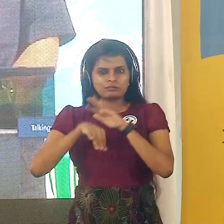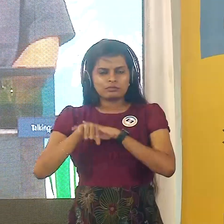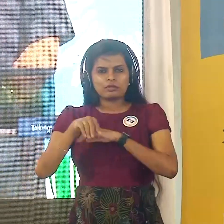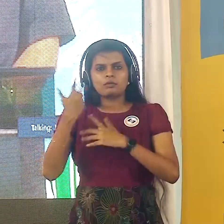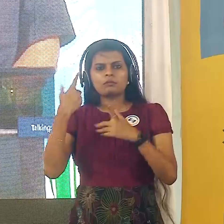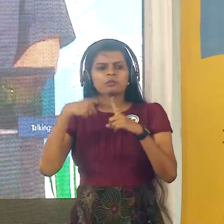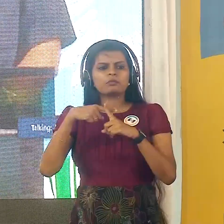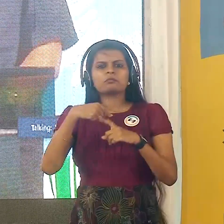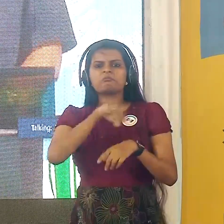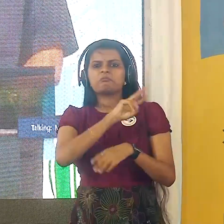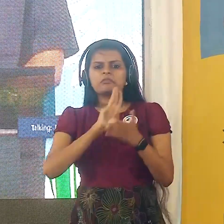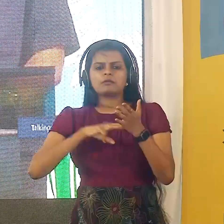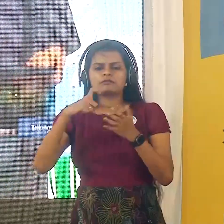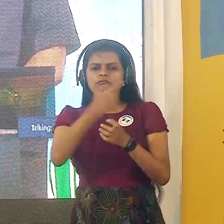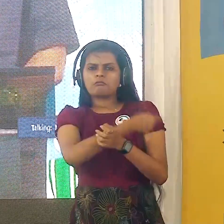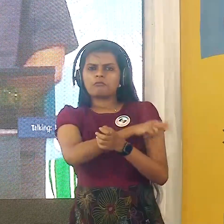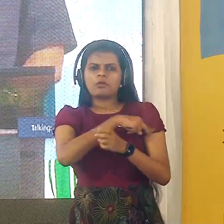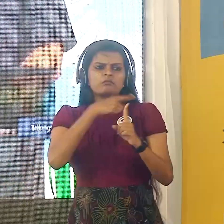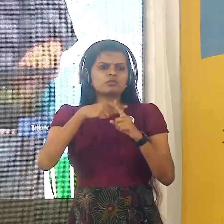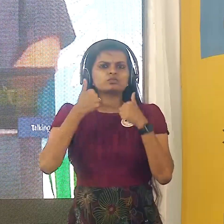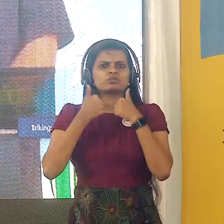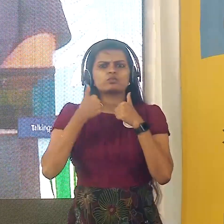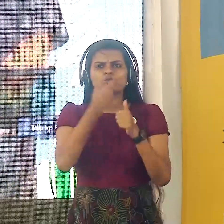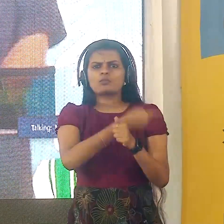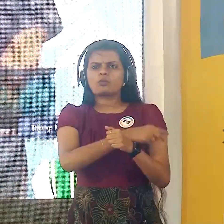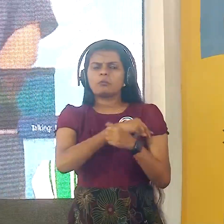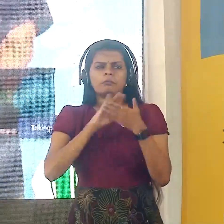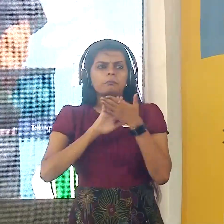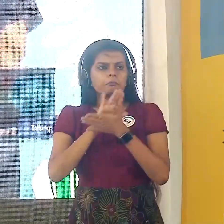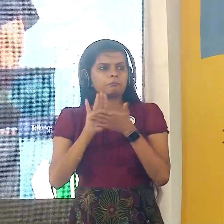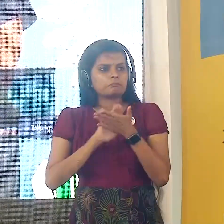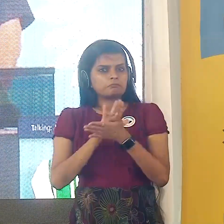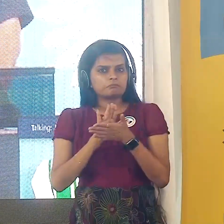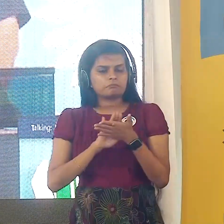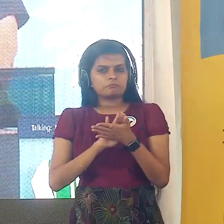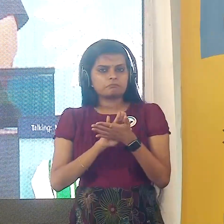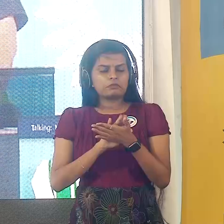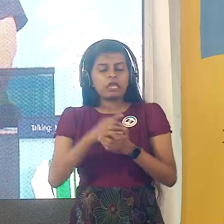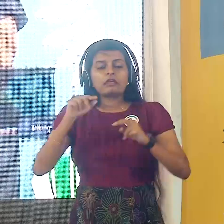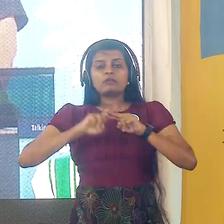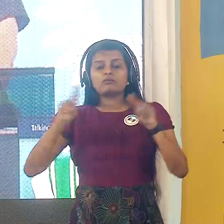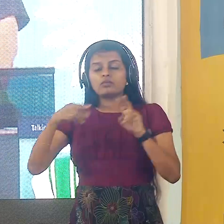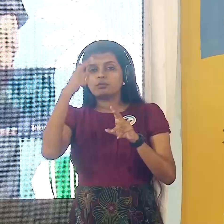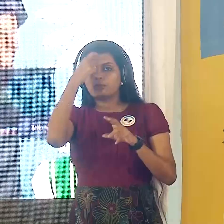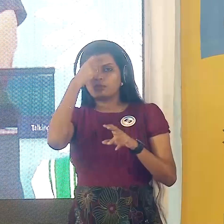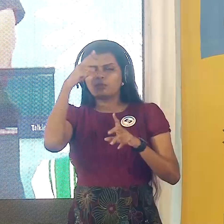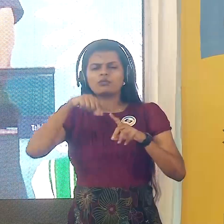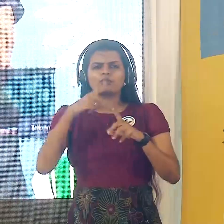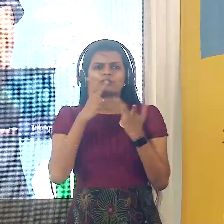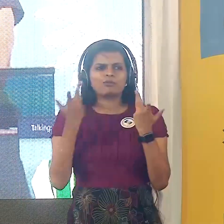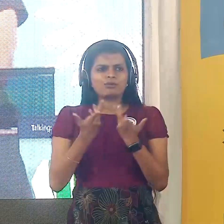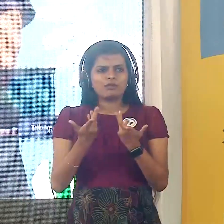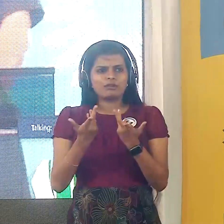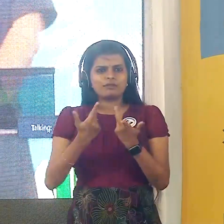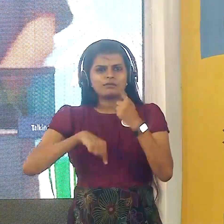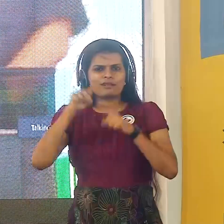a medical college and well-developed hospitals. One thing is, we don't say that the entire problem of regional